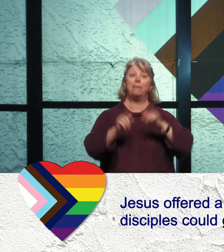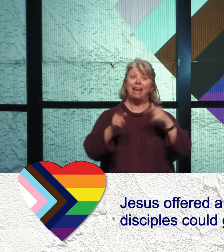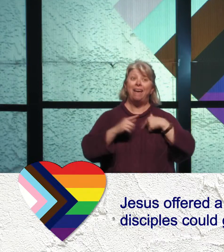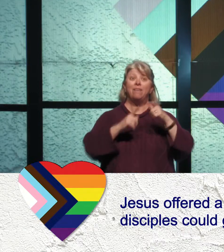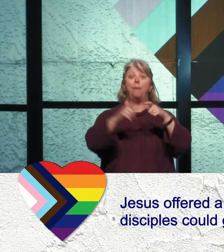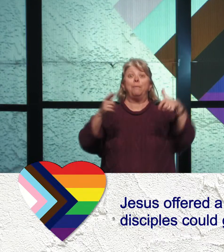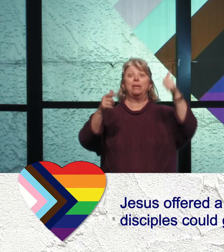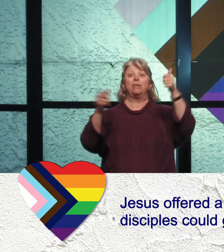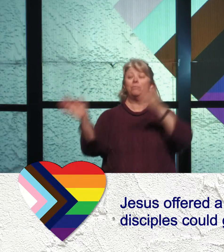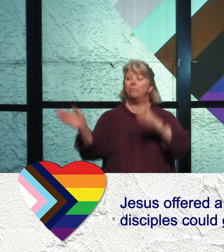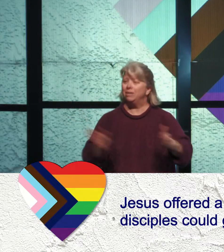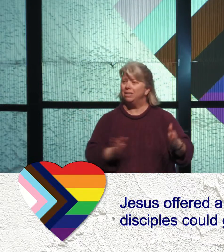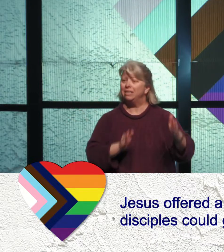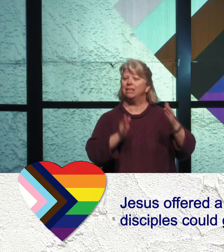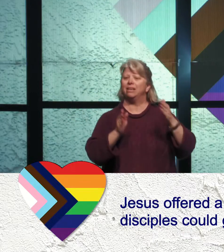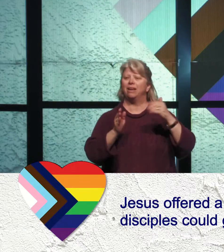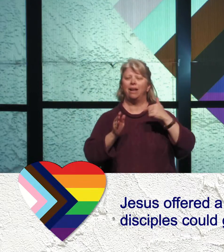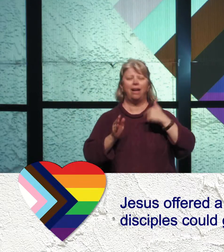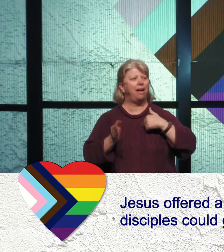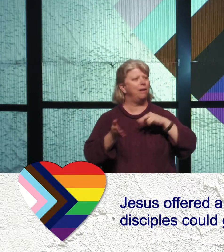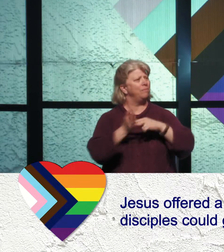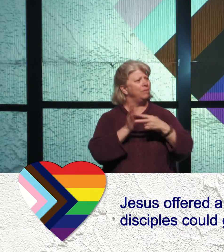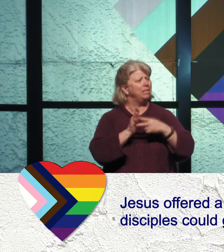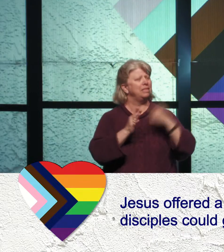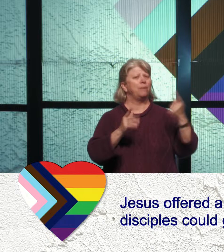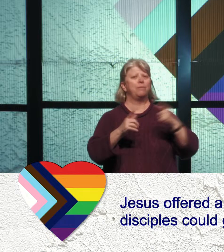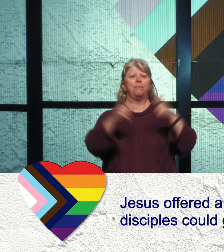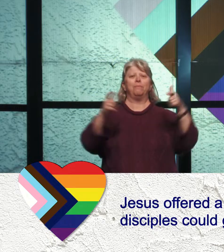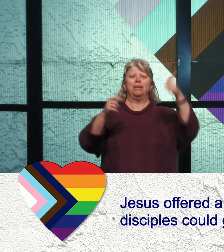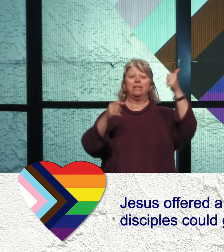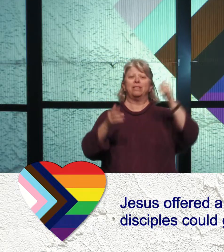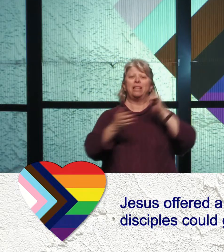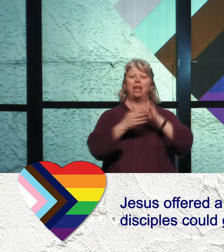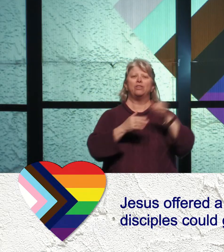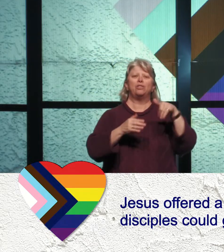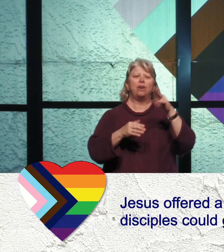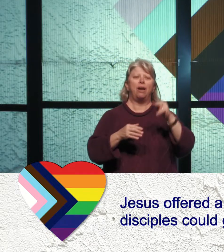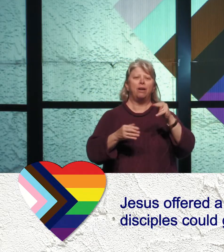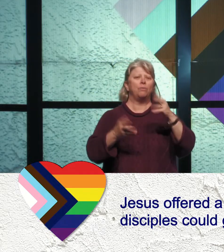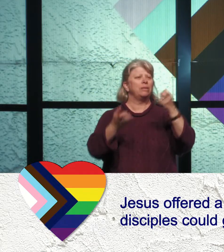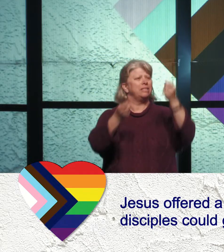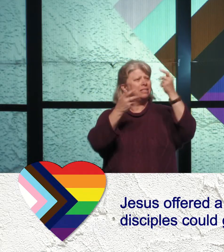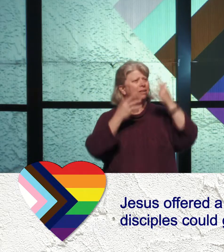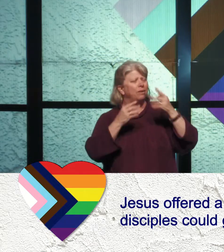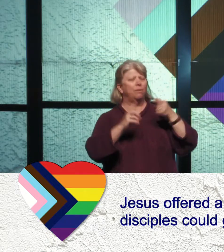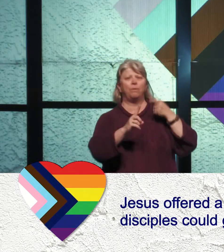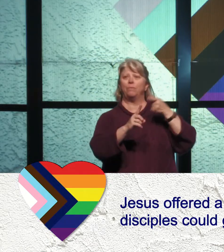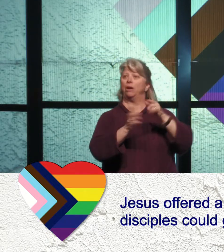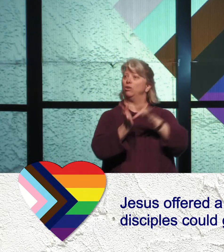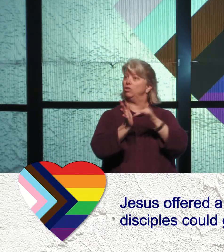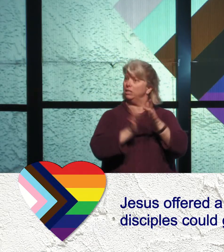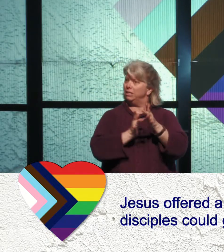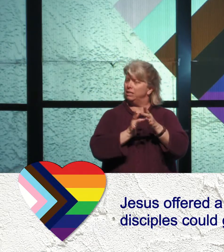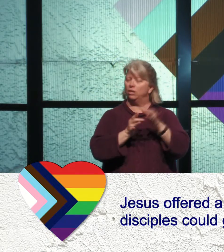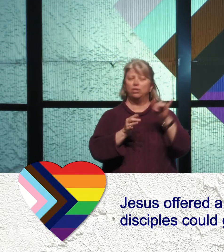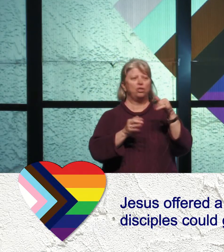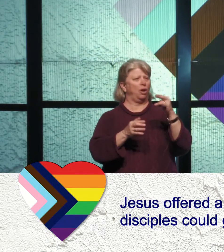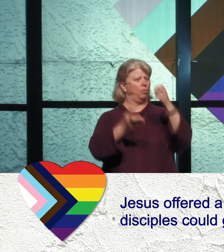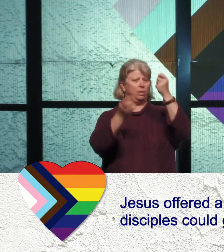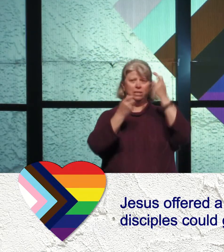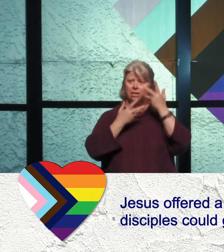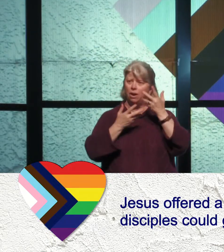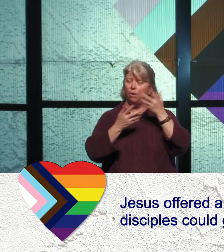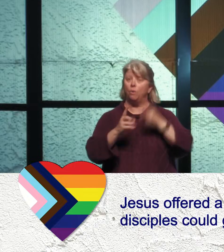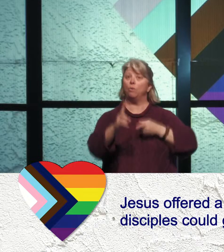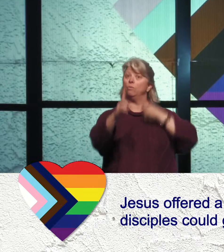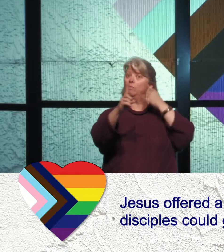plan. I'm in for this, for something much bigger. That's what John wants us to know about Jesus. John wants us to know at the